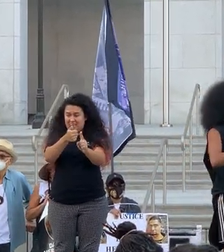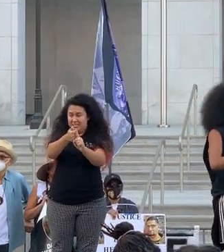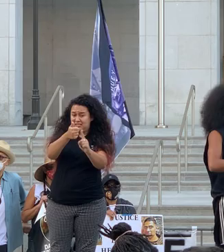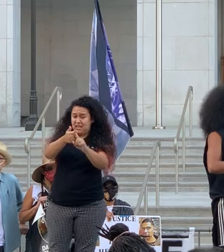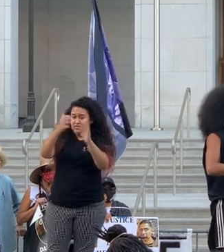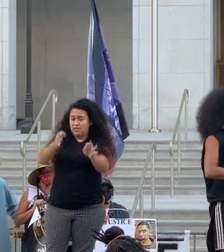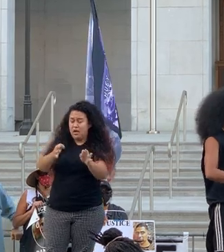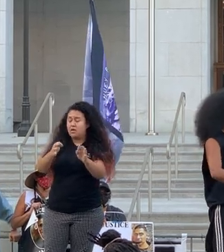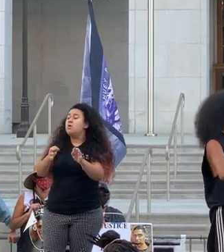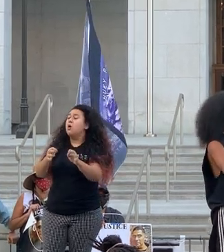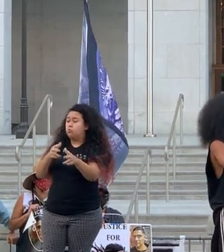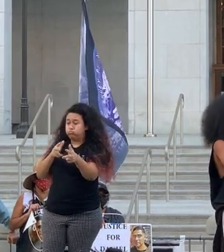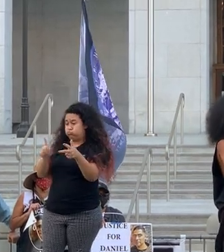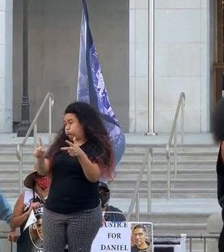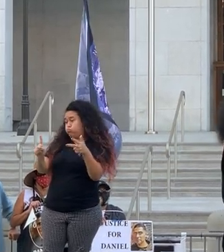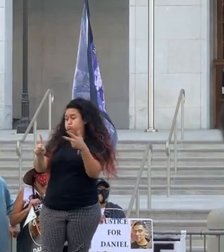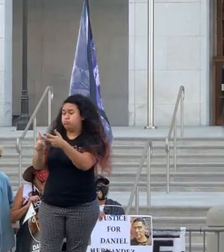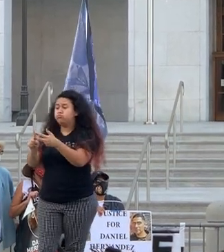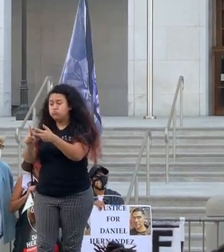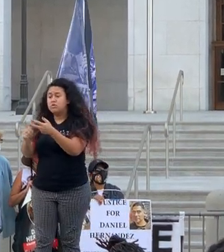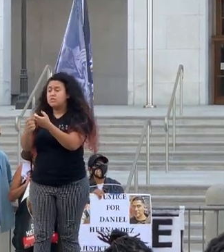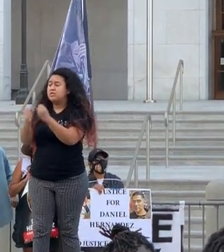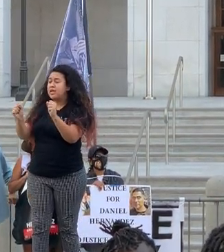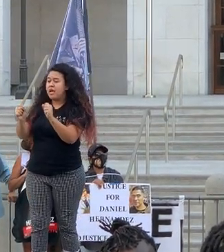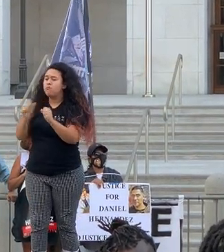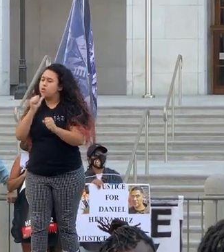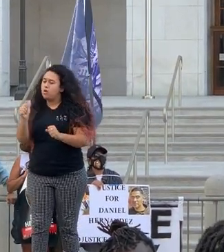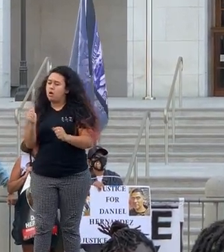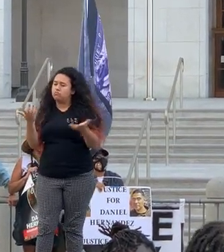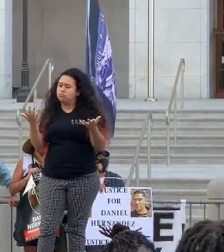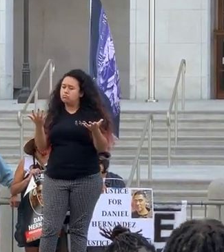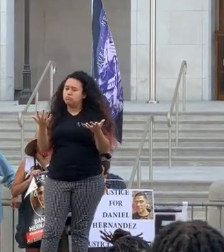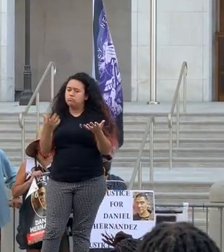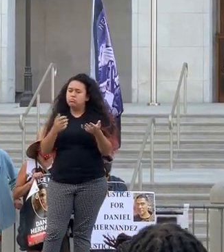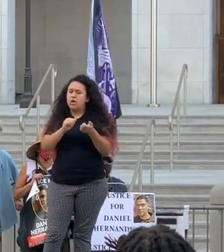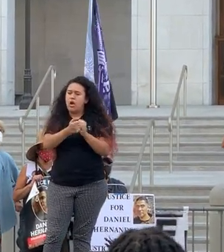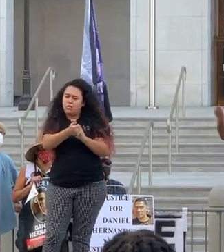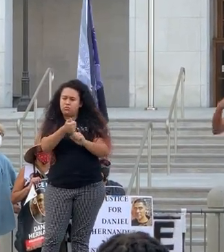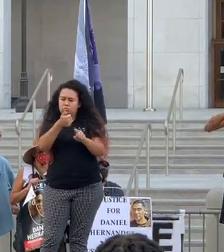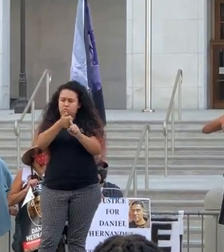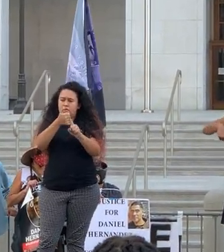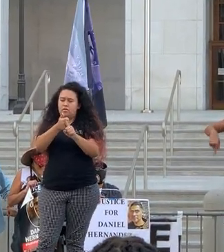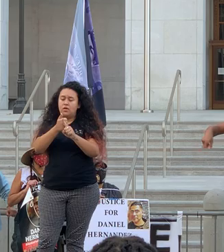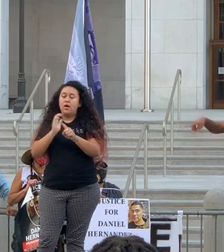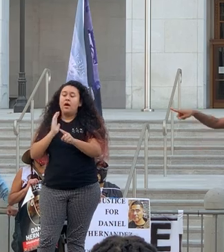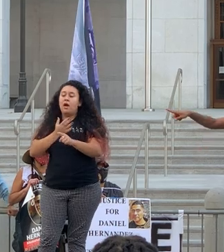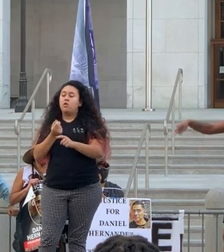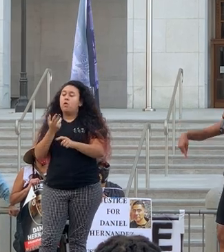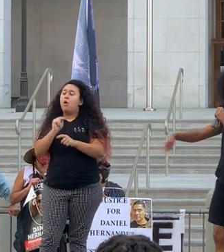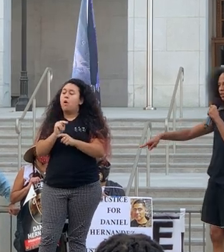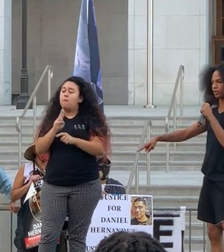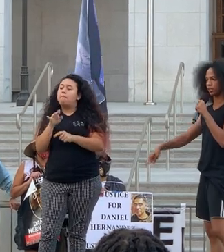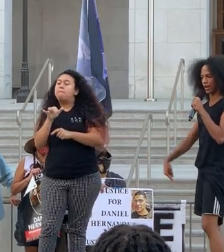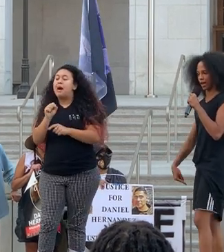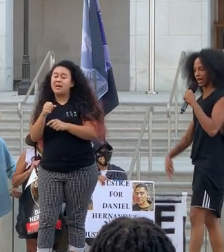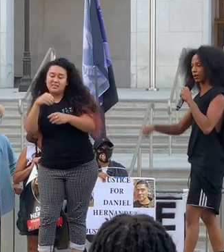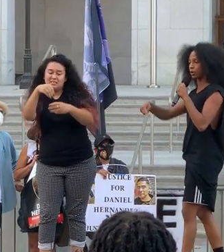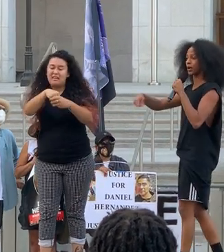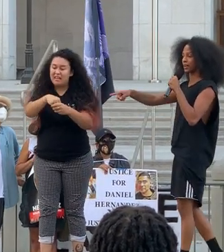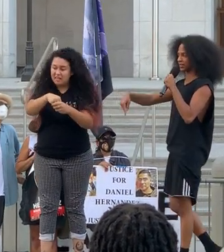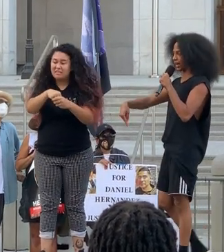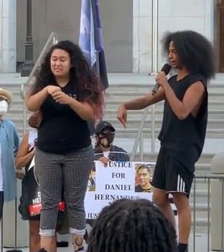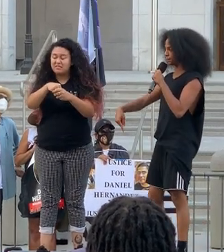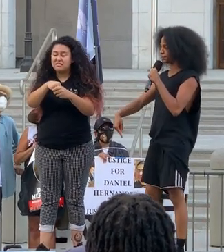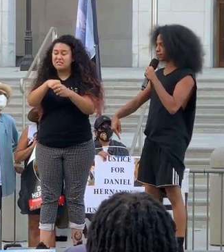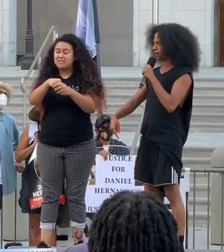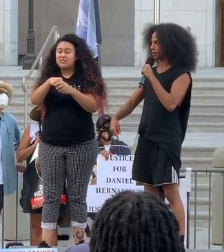You see, our own biases and limitations are built into the technology that we do today, that we